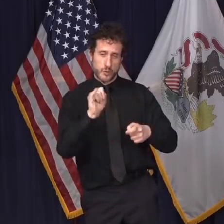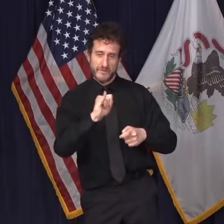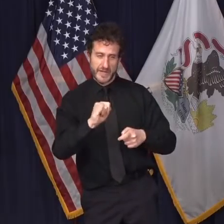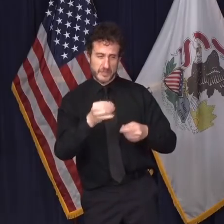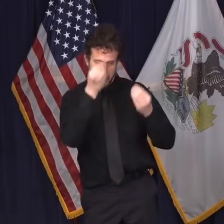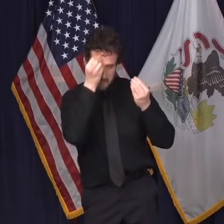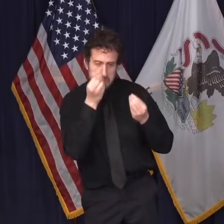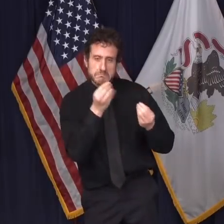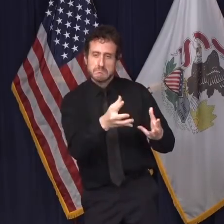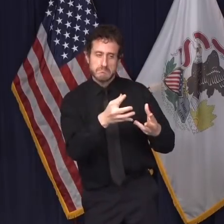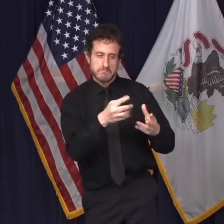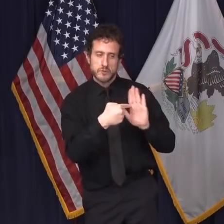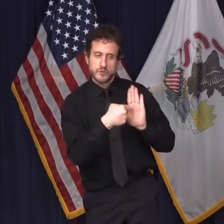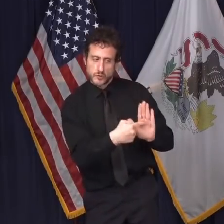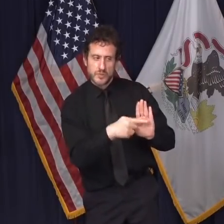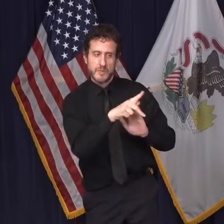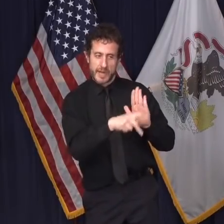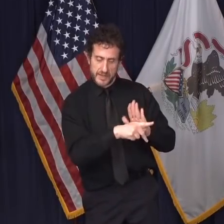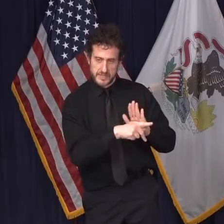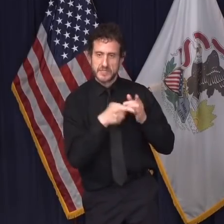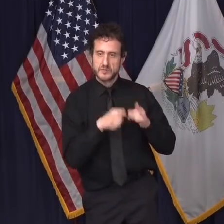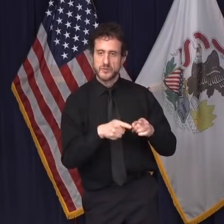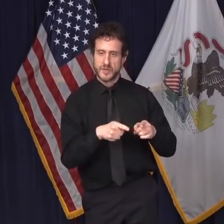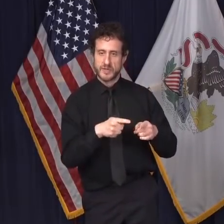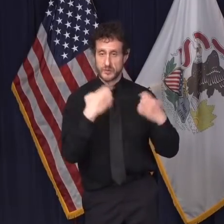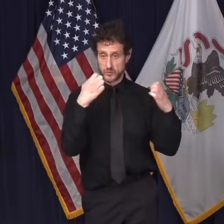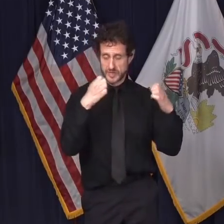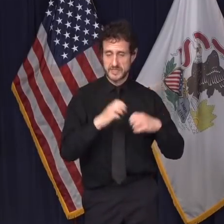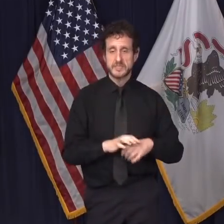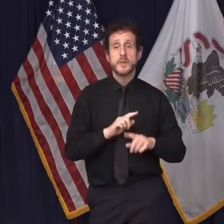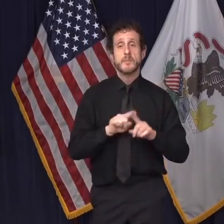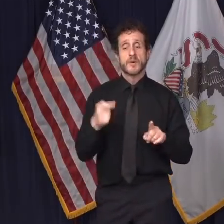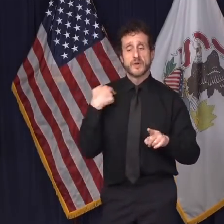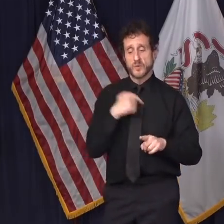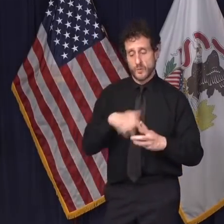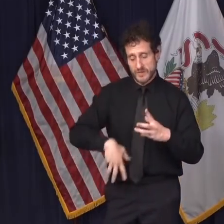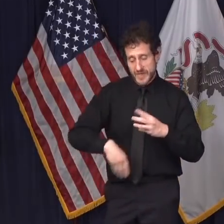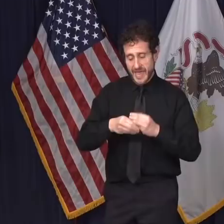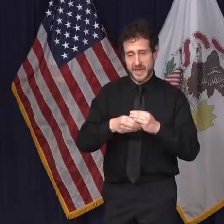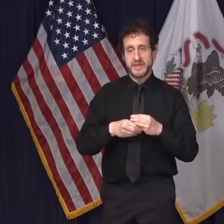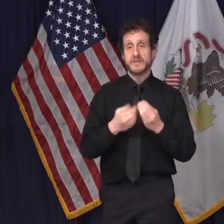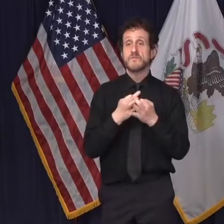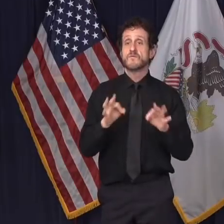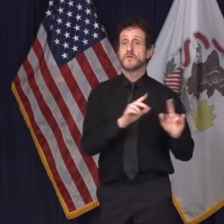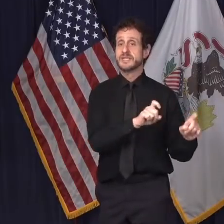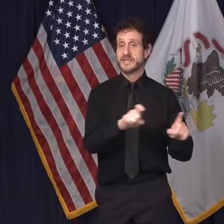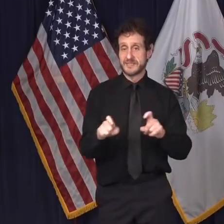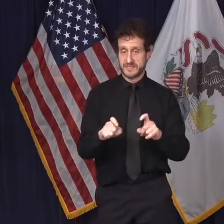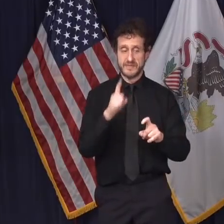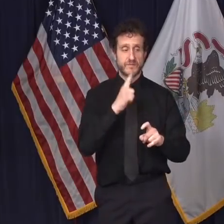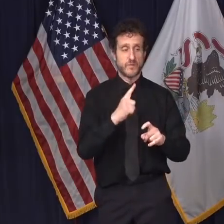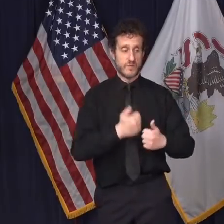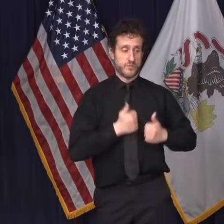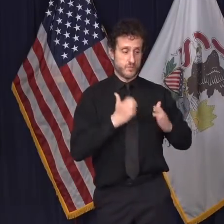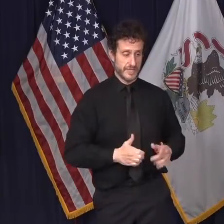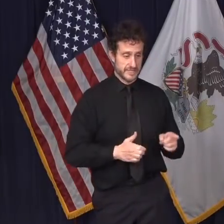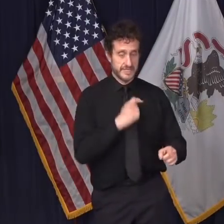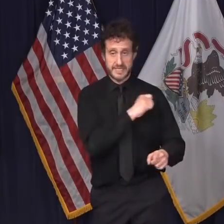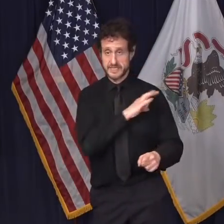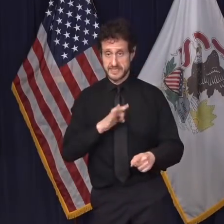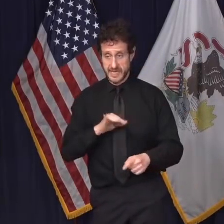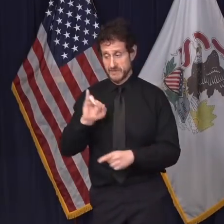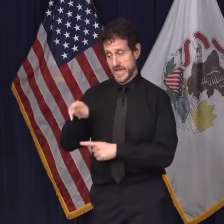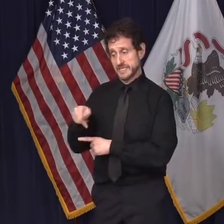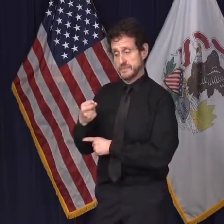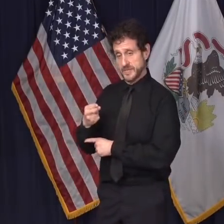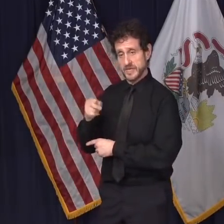at the state level, we've gone beyond CDC guidelines to provide free testing of residents and staff by our